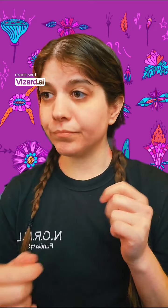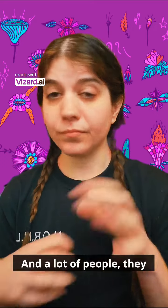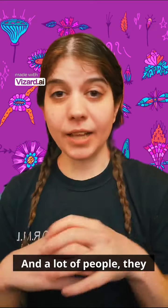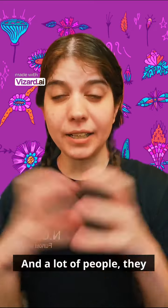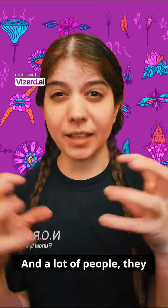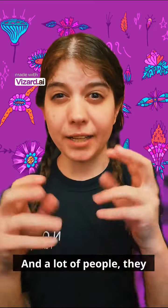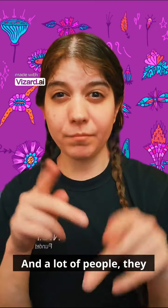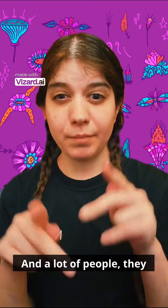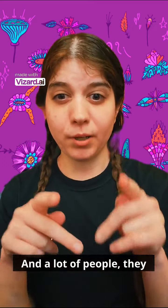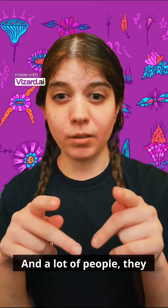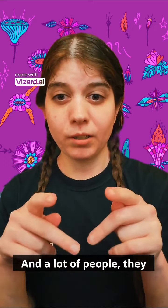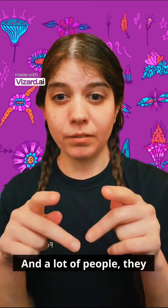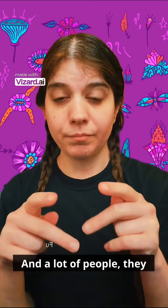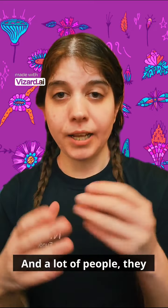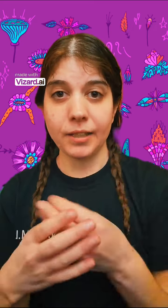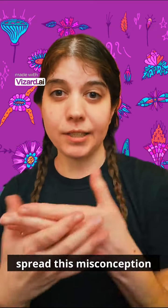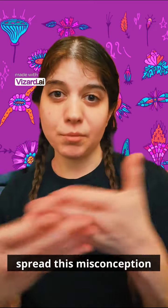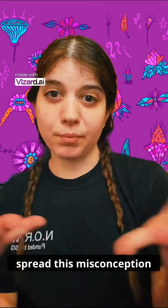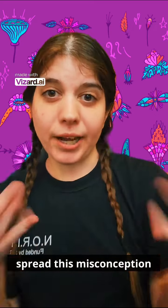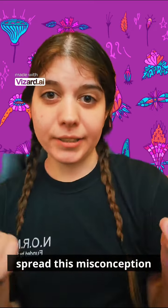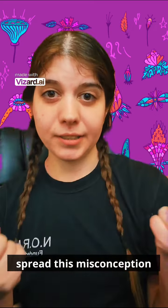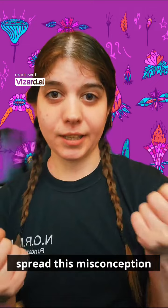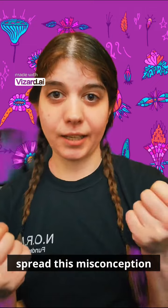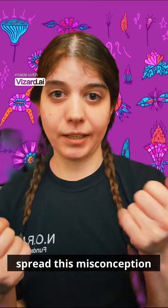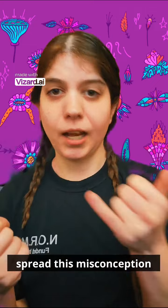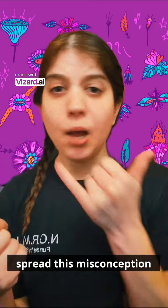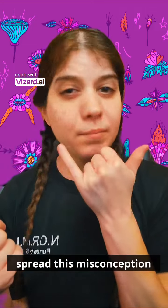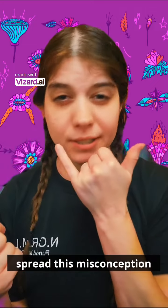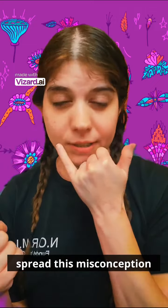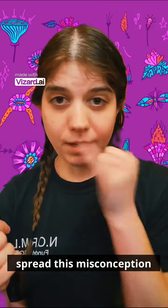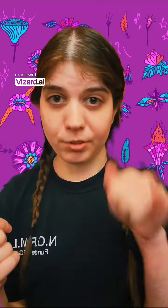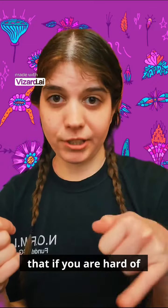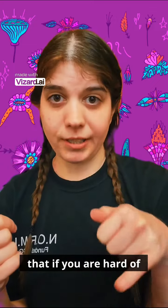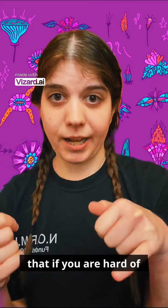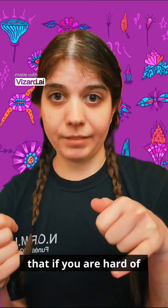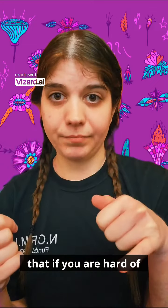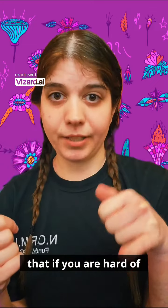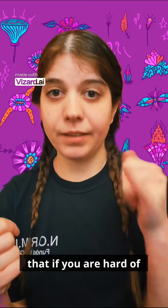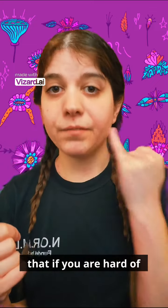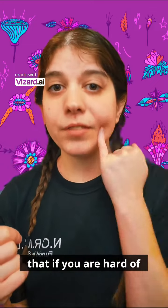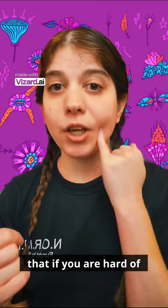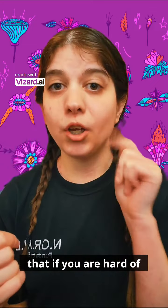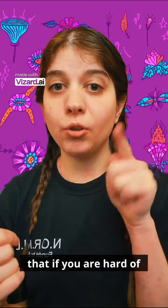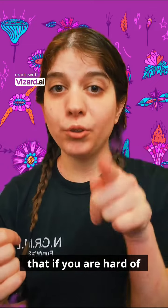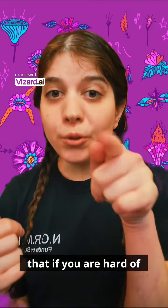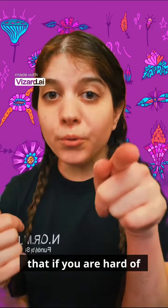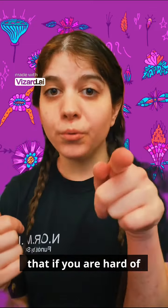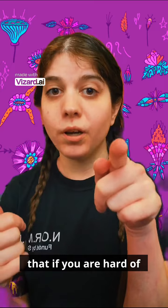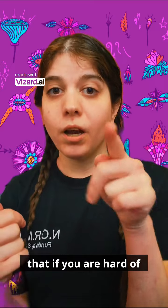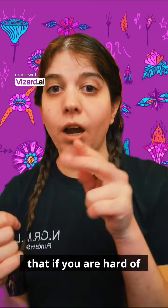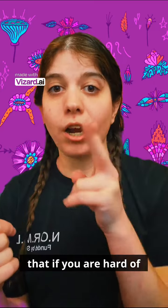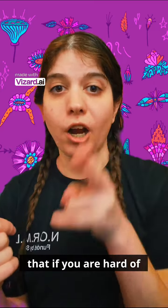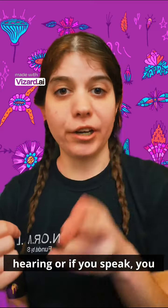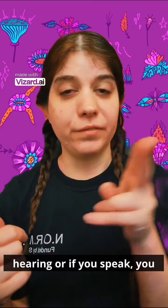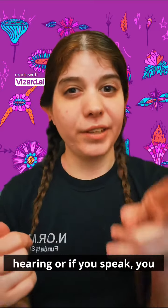And a lot of people, they spread this misconception that if you are hard of